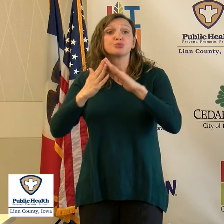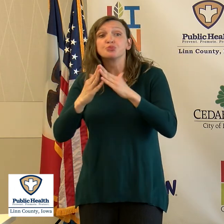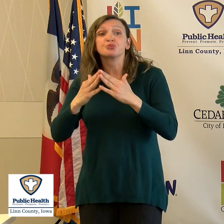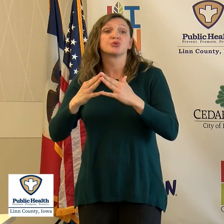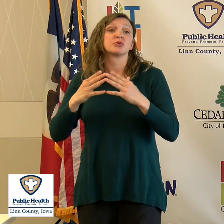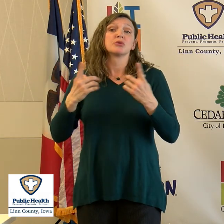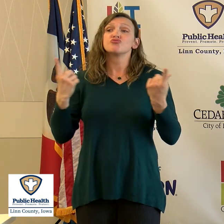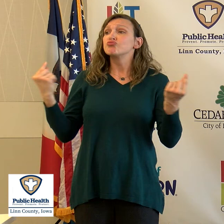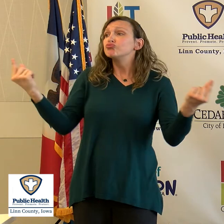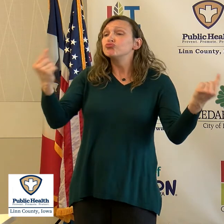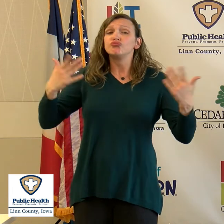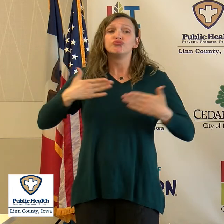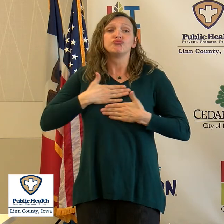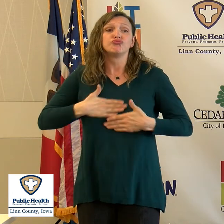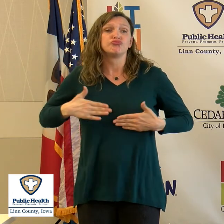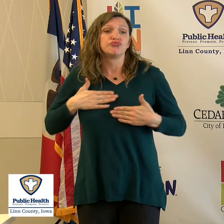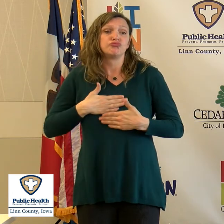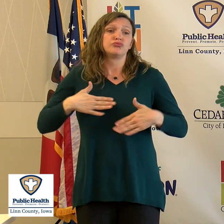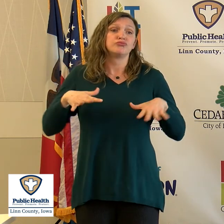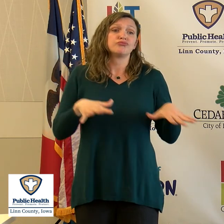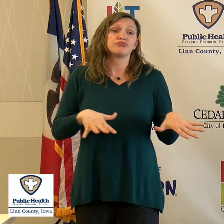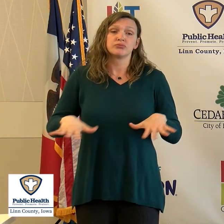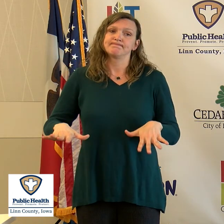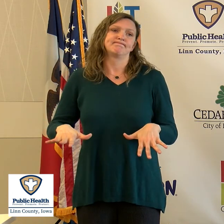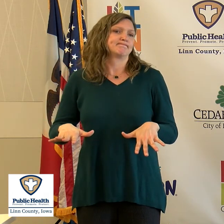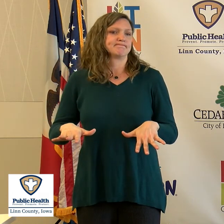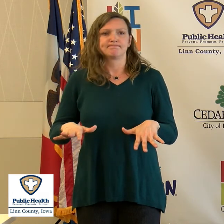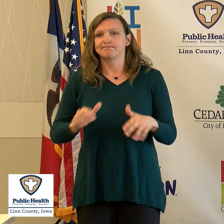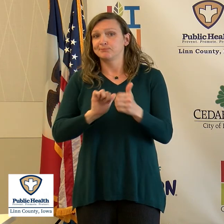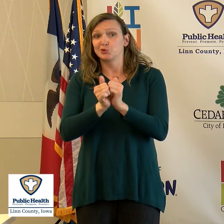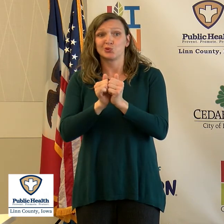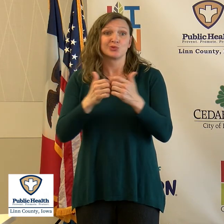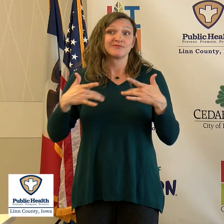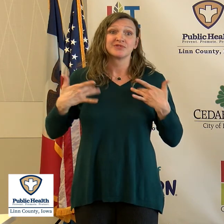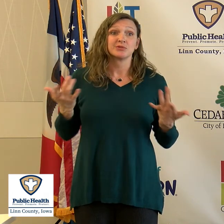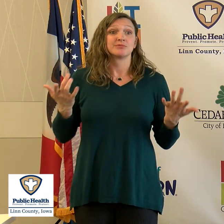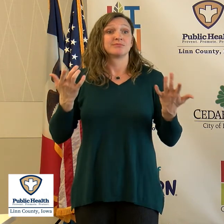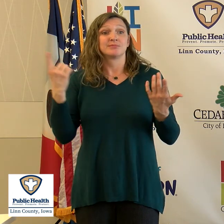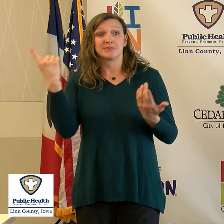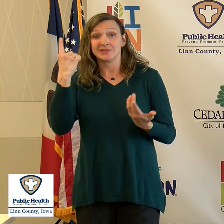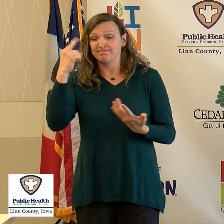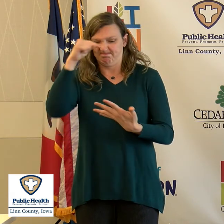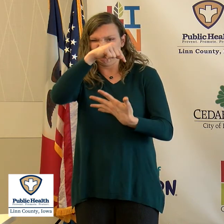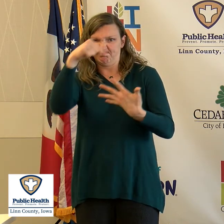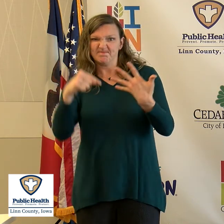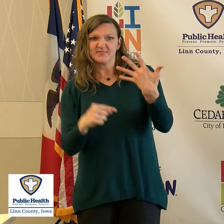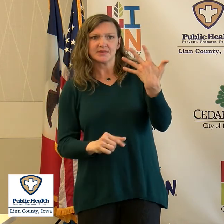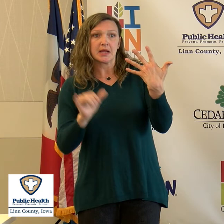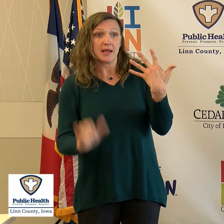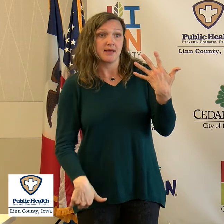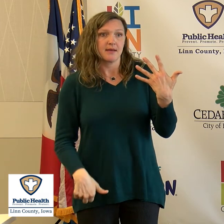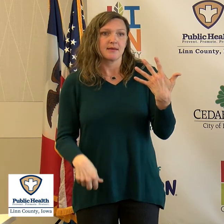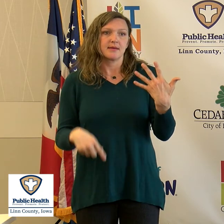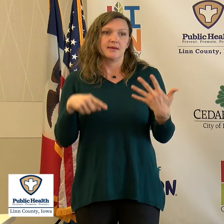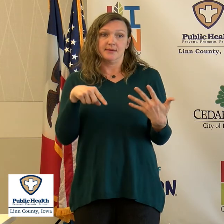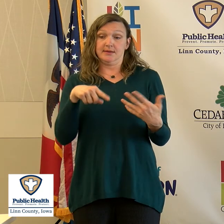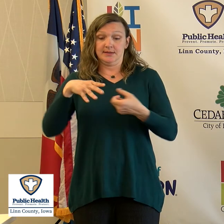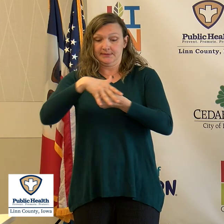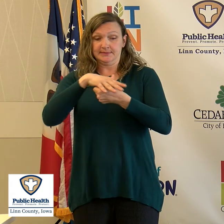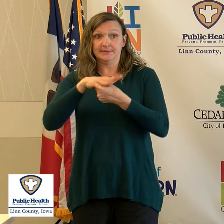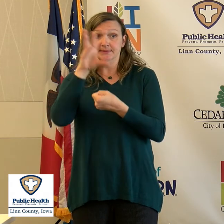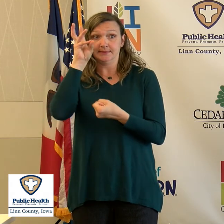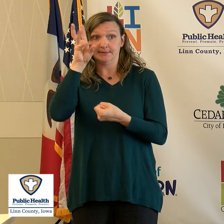recreational, leisure, and sporting gatherings in Region 6 to